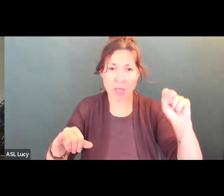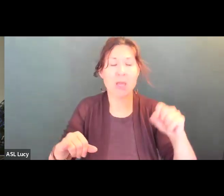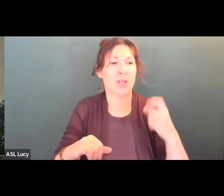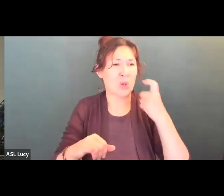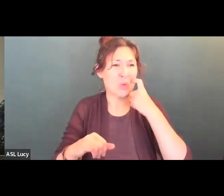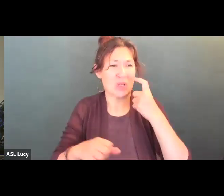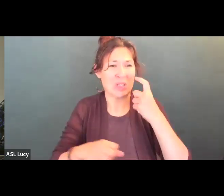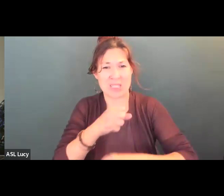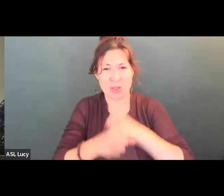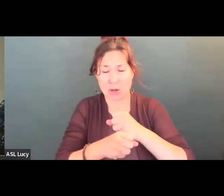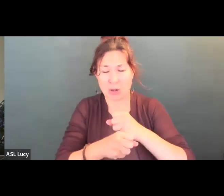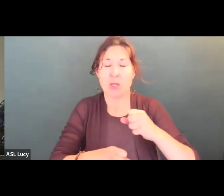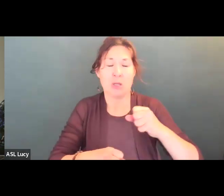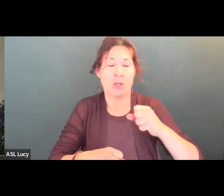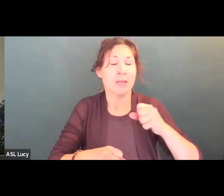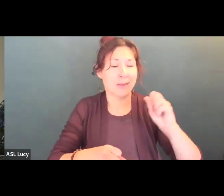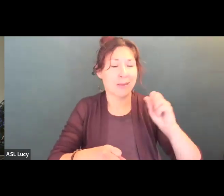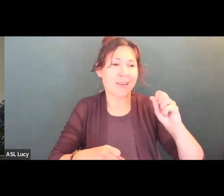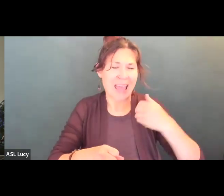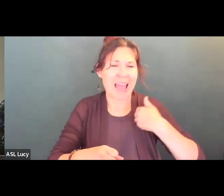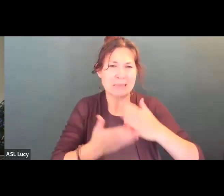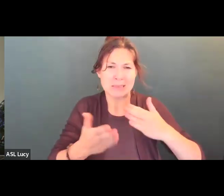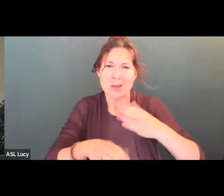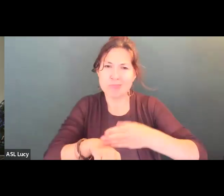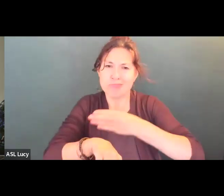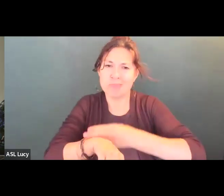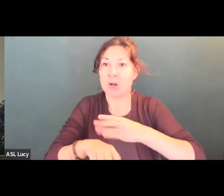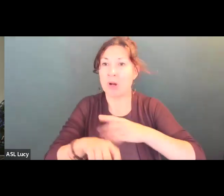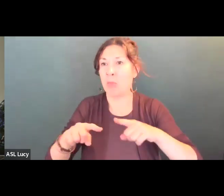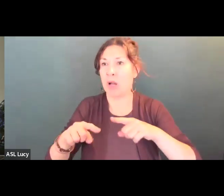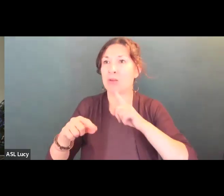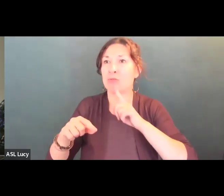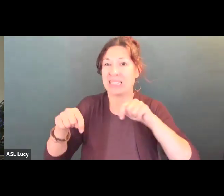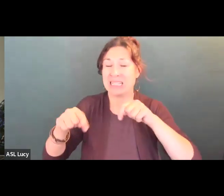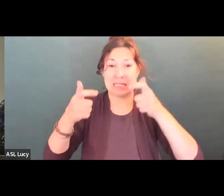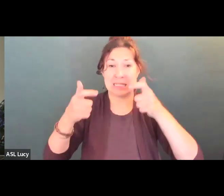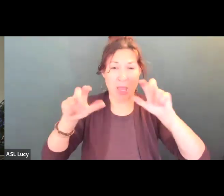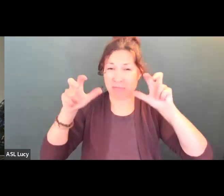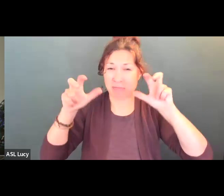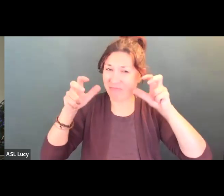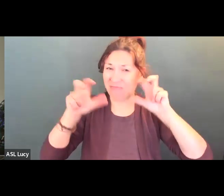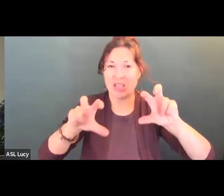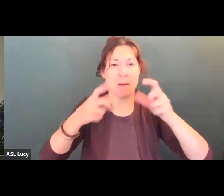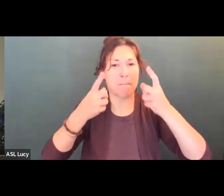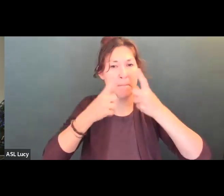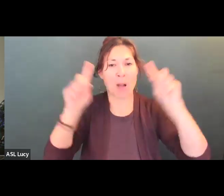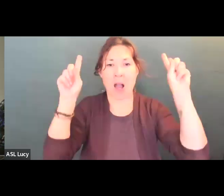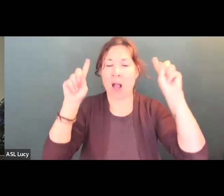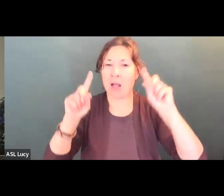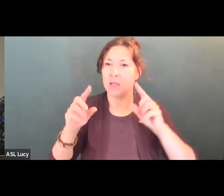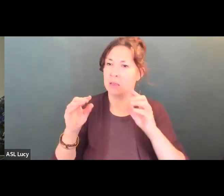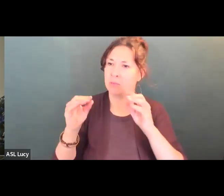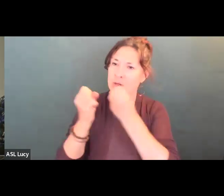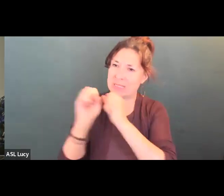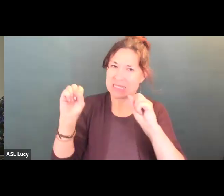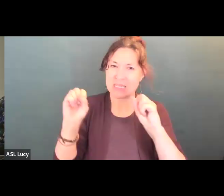make this investment to create a safer, more transparent, and reliable transportation system, and to move